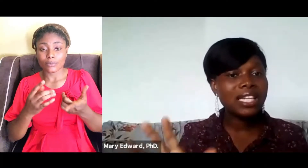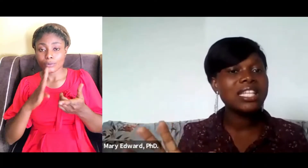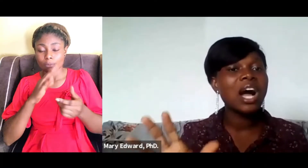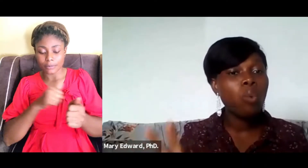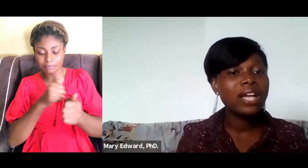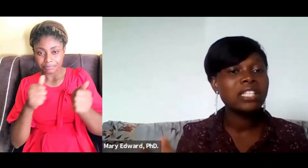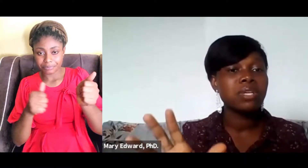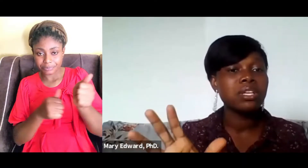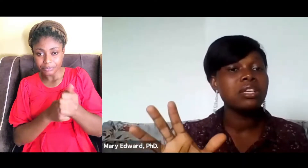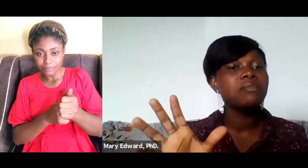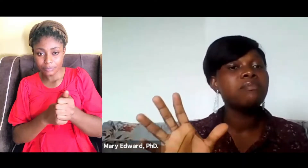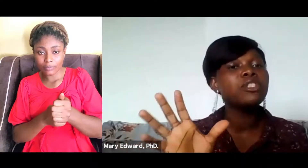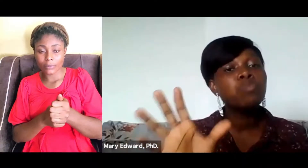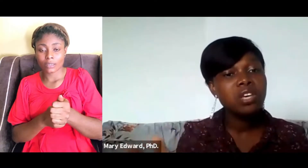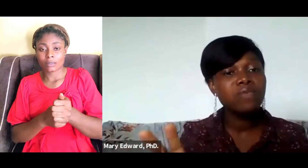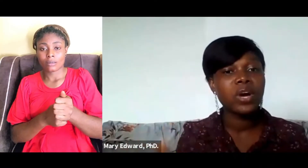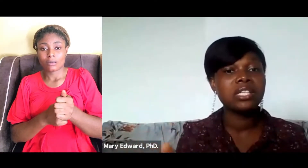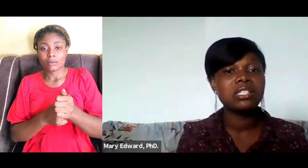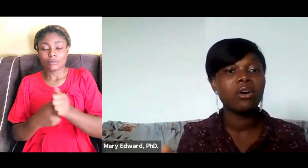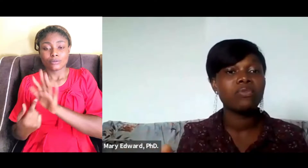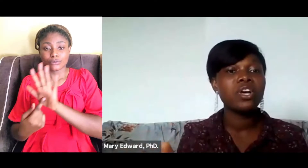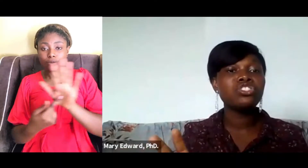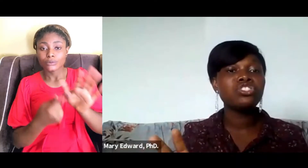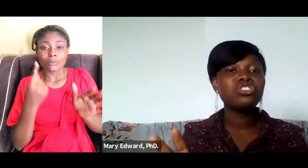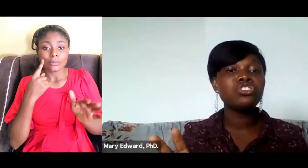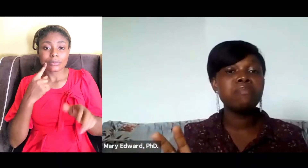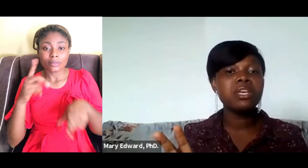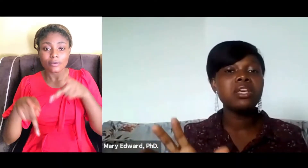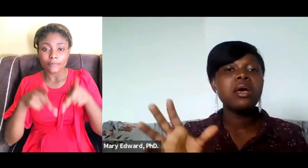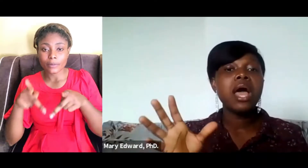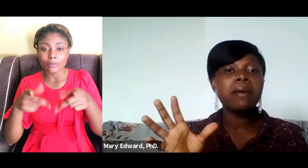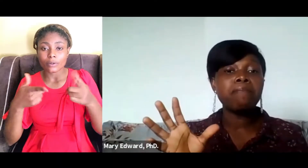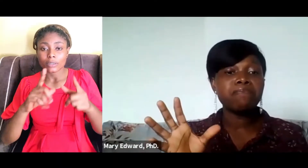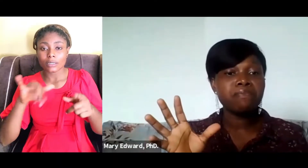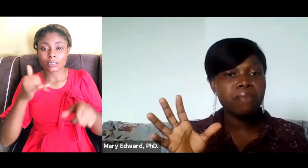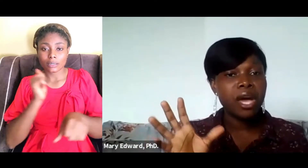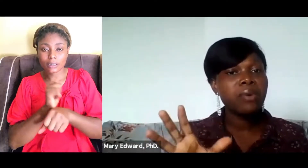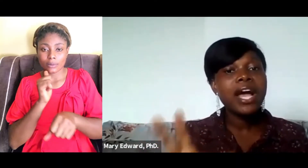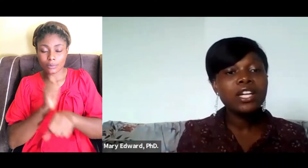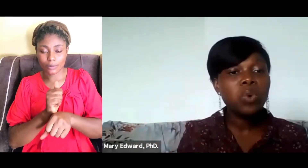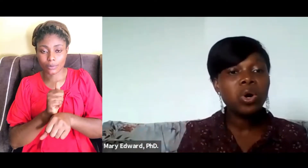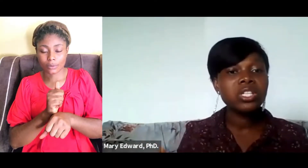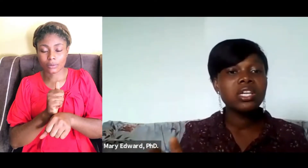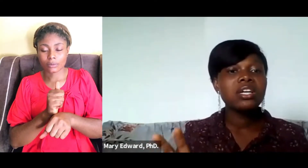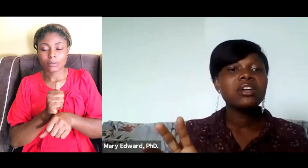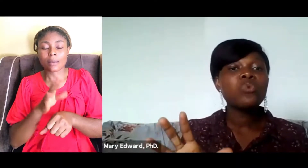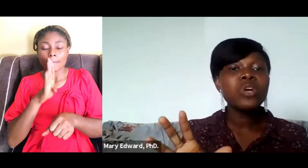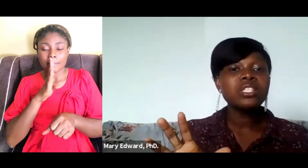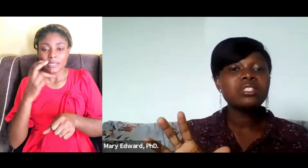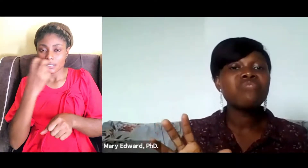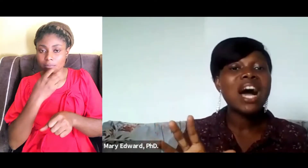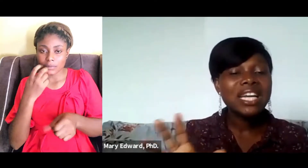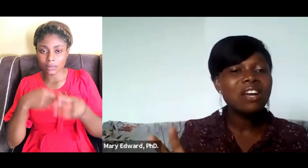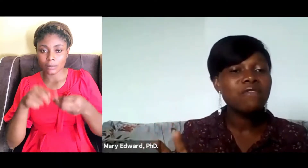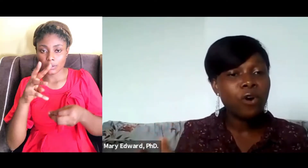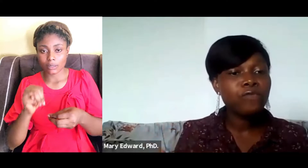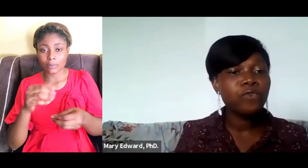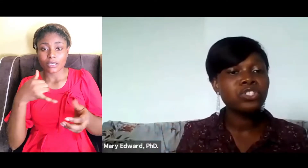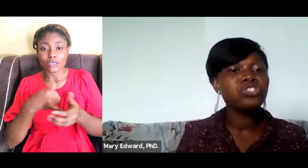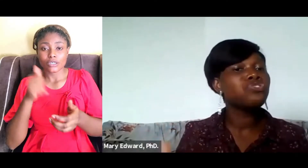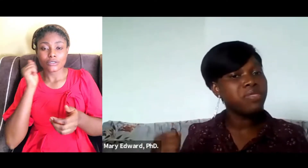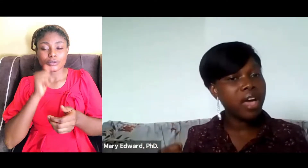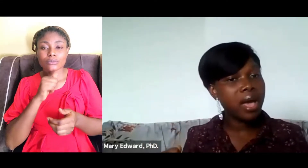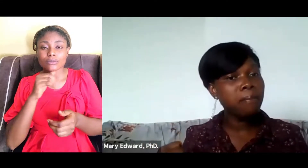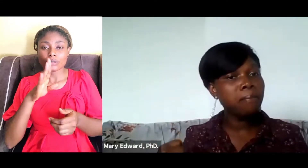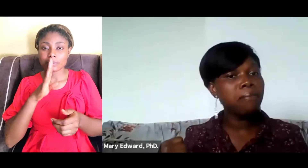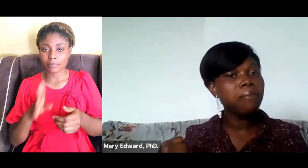people, let their words be speaking for itself. It shouldn't be Mary Edward who is running the